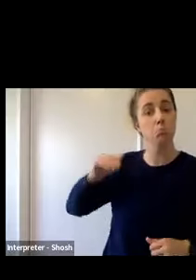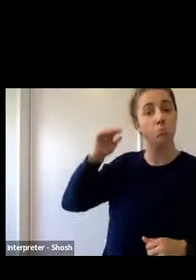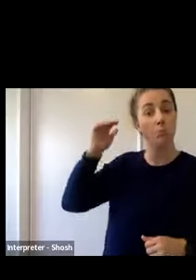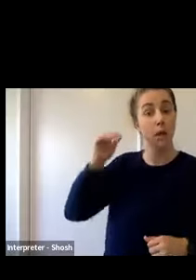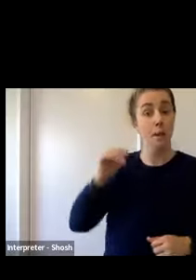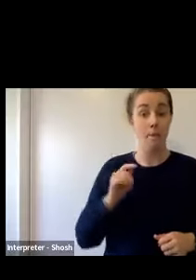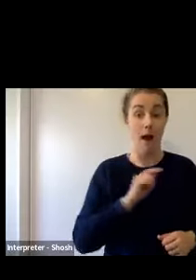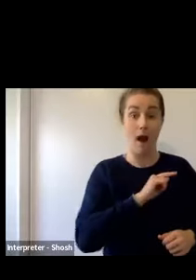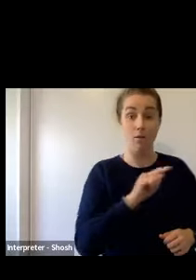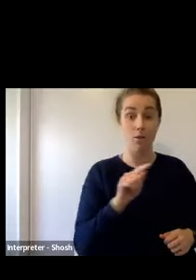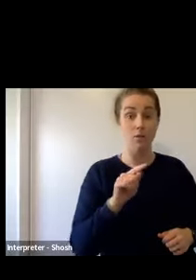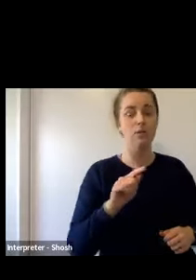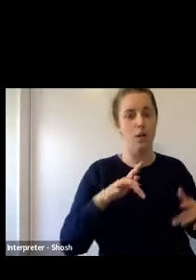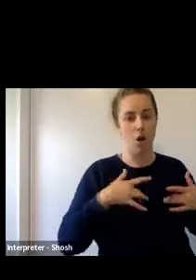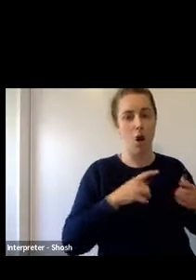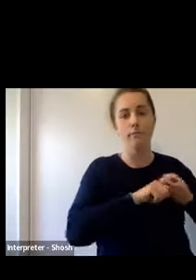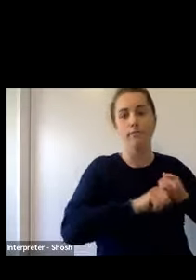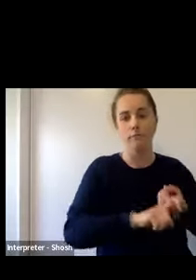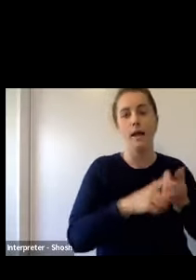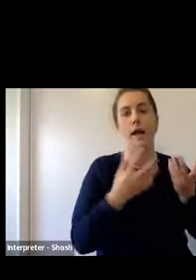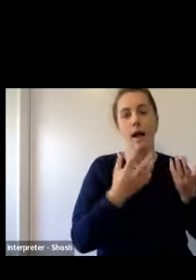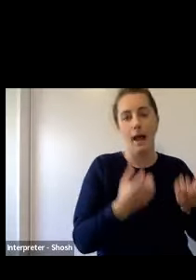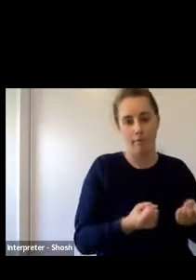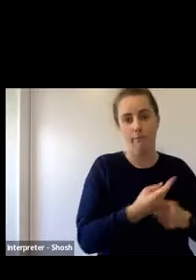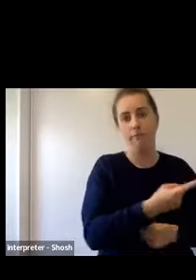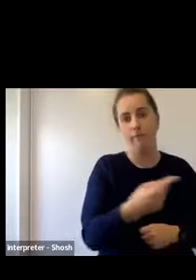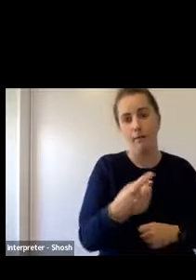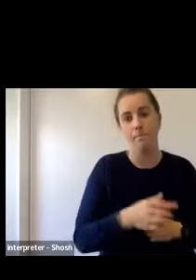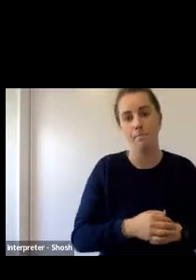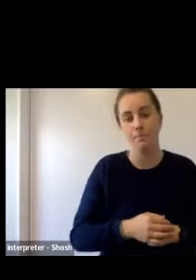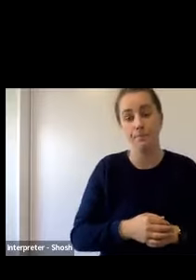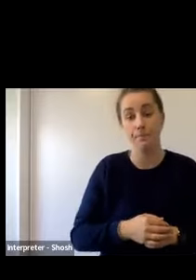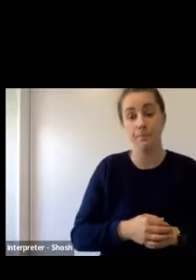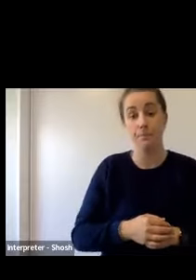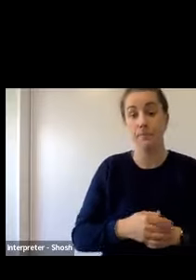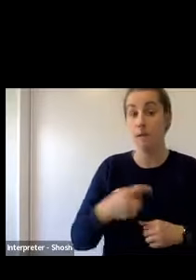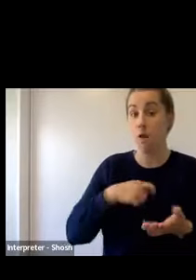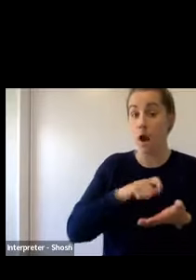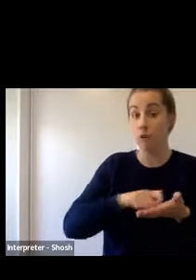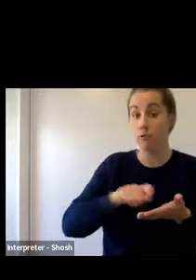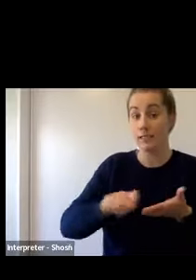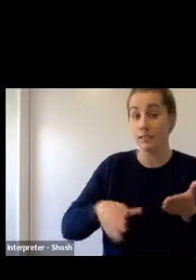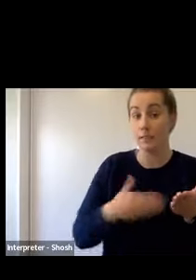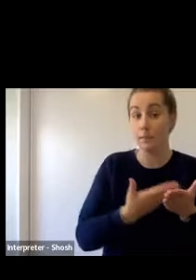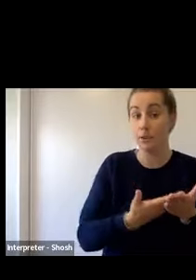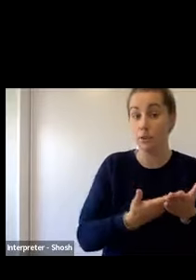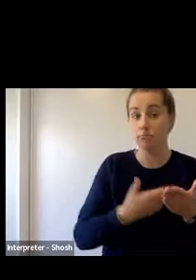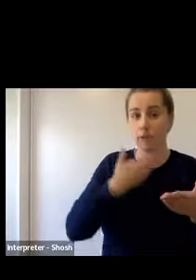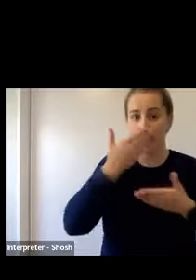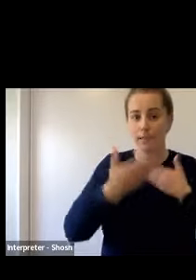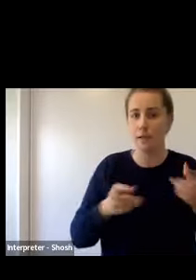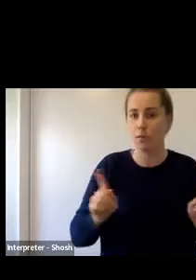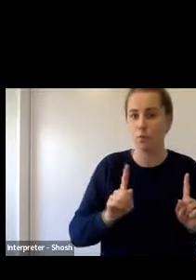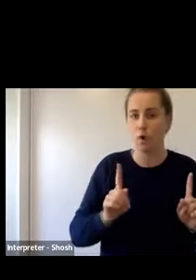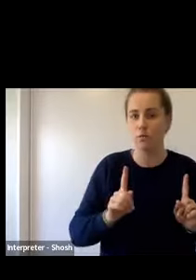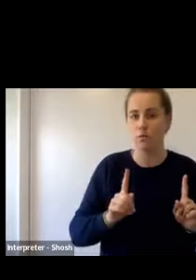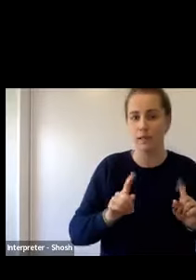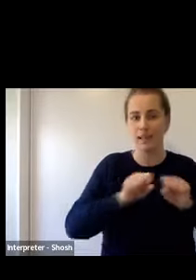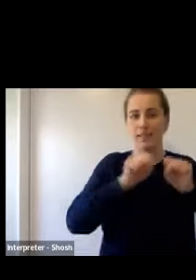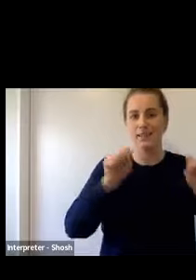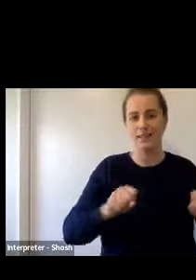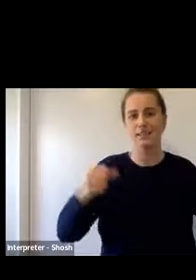others, it is a lifelong burden. In my written submission, I pointed out the systemic failings